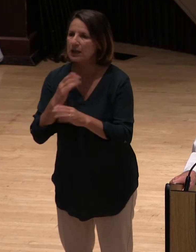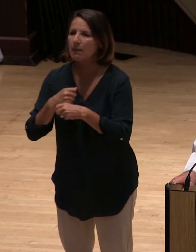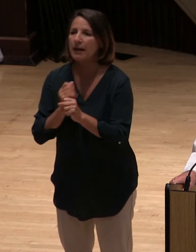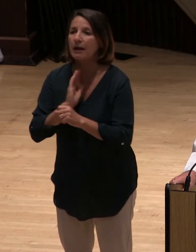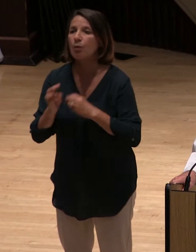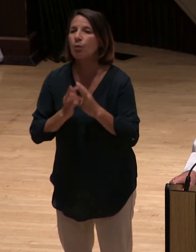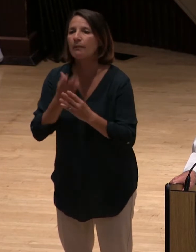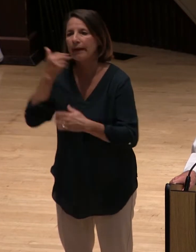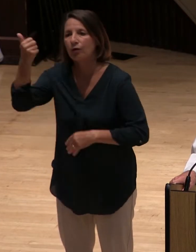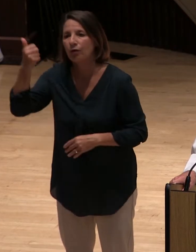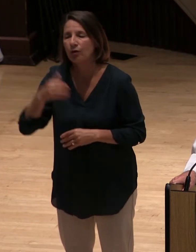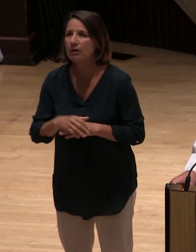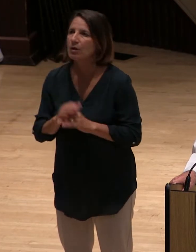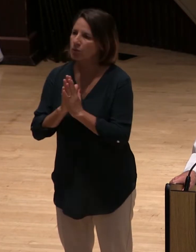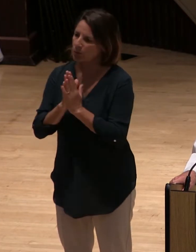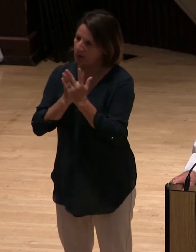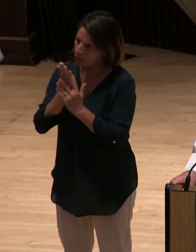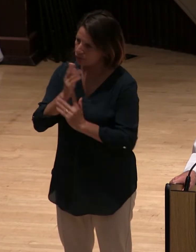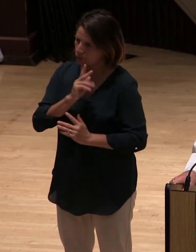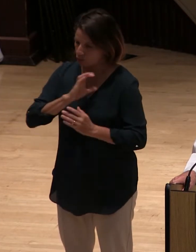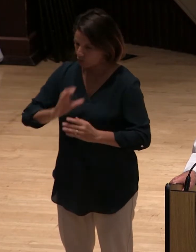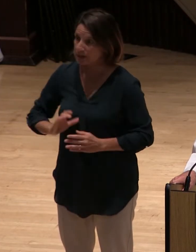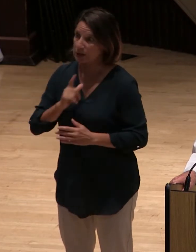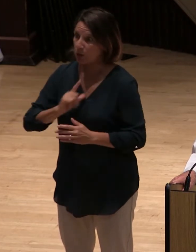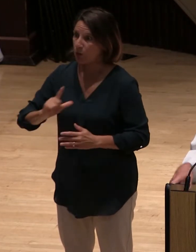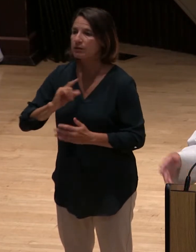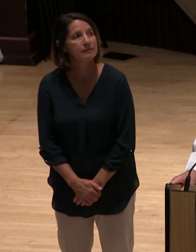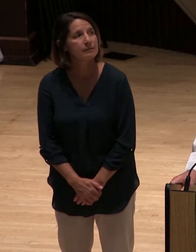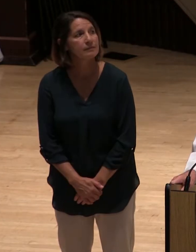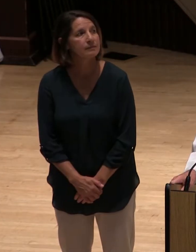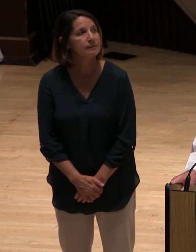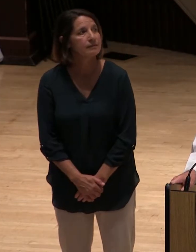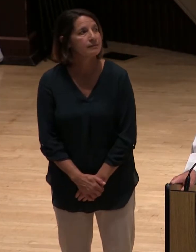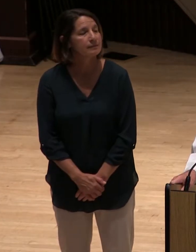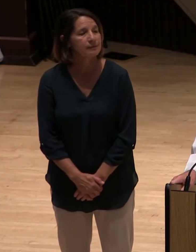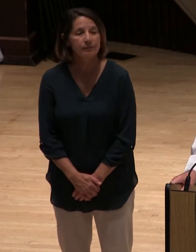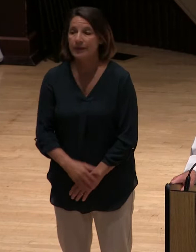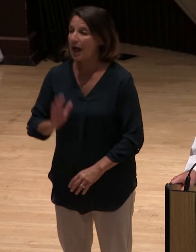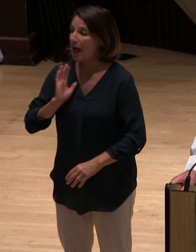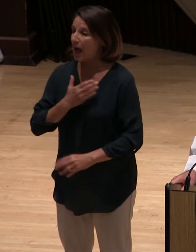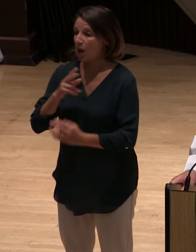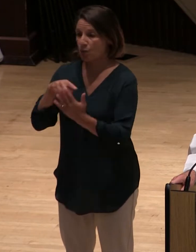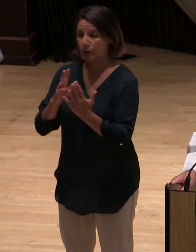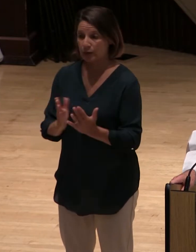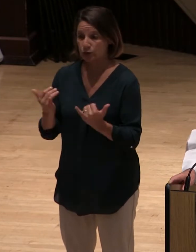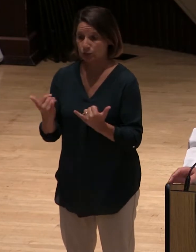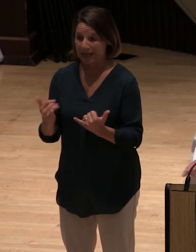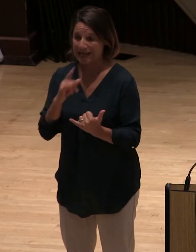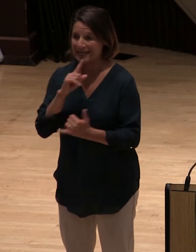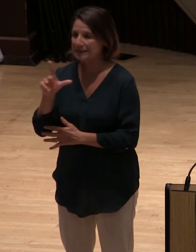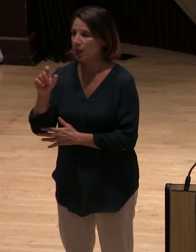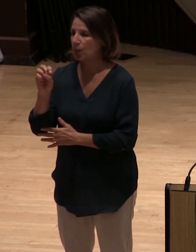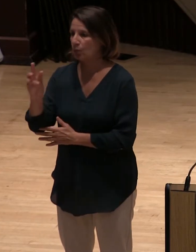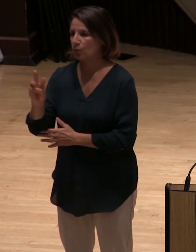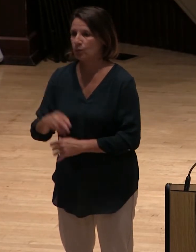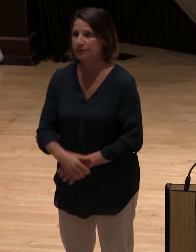better. We pray through Christ our Lord. Amen. Our reader today is Lou.